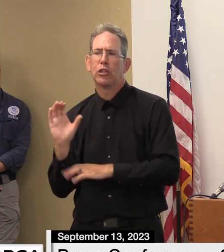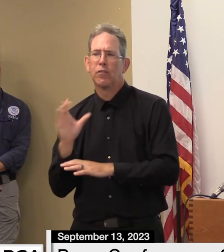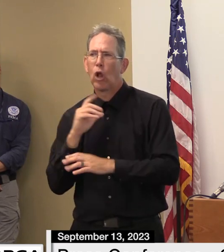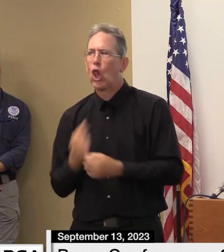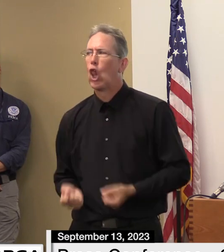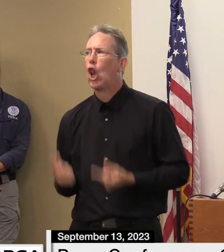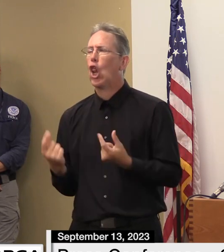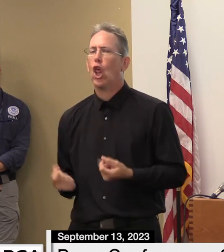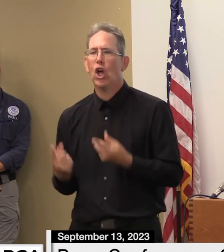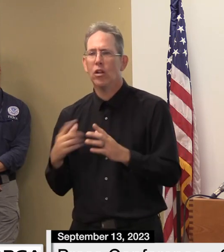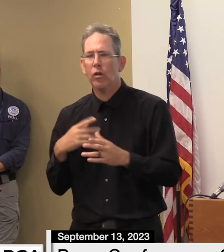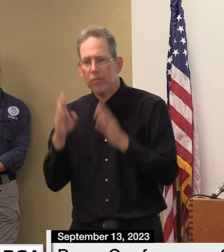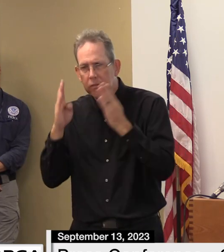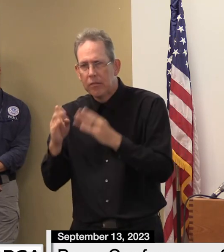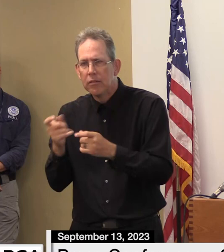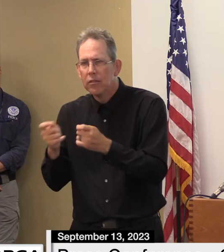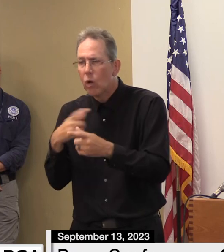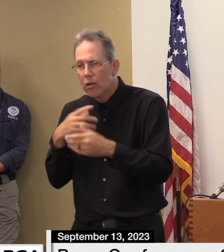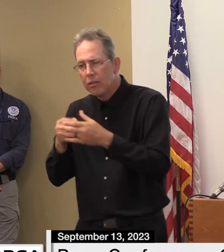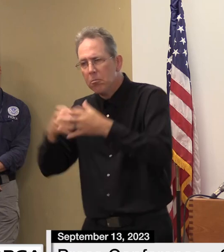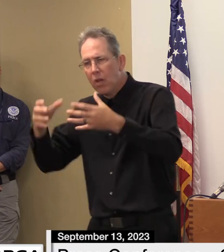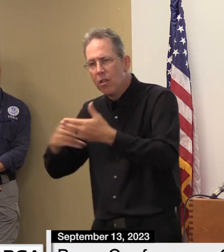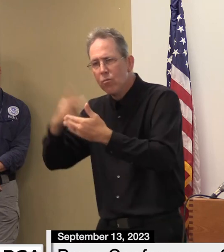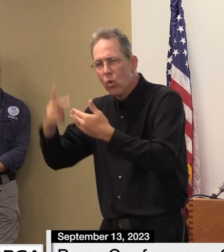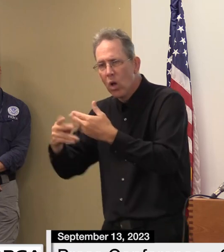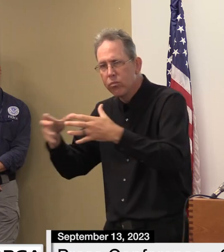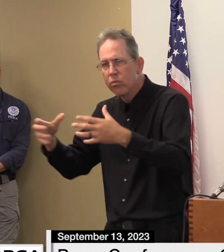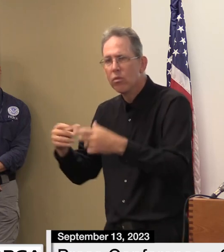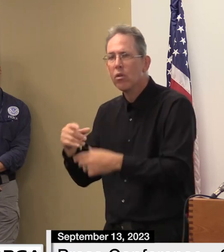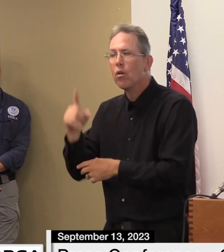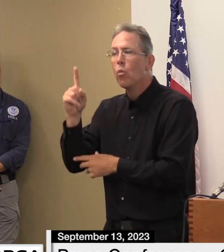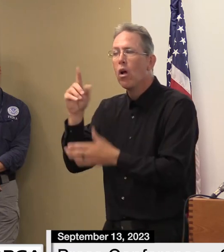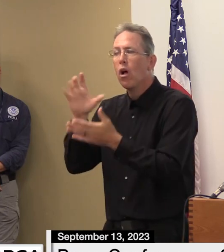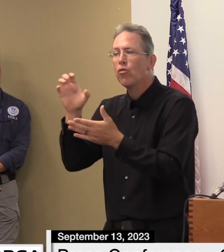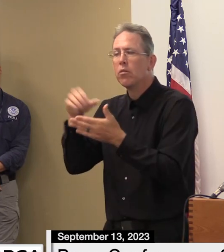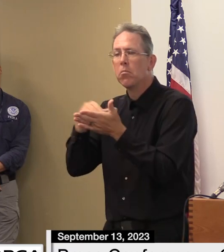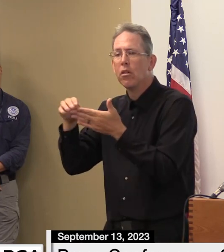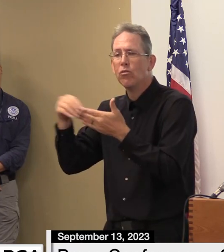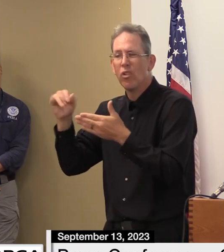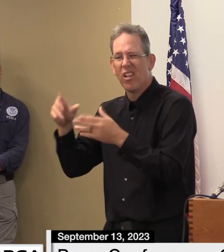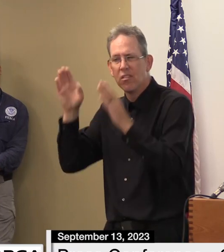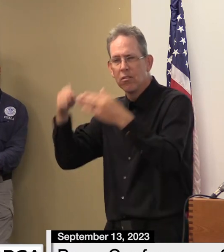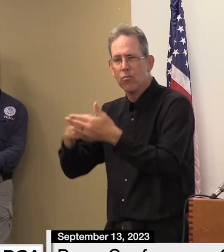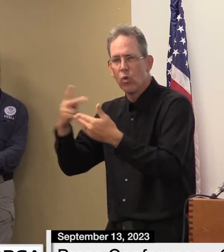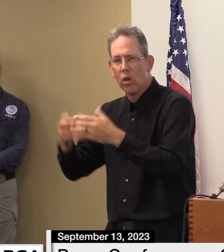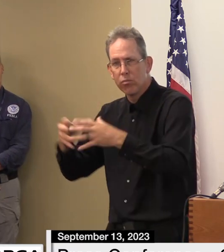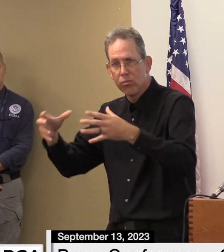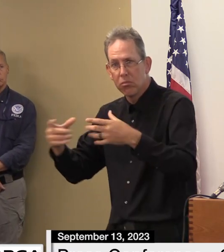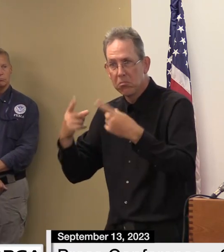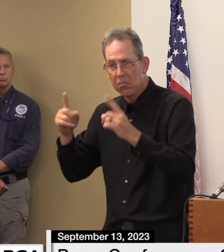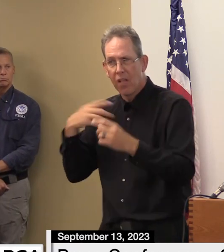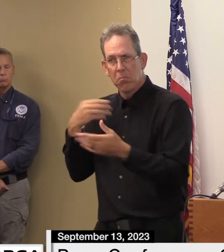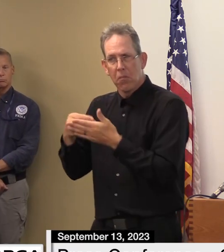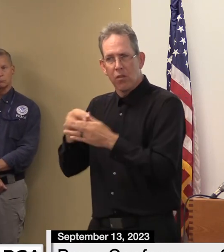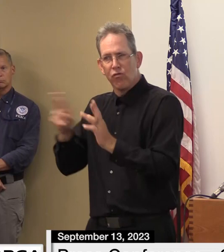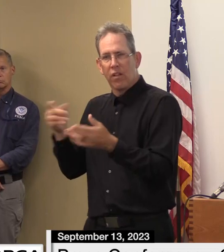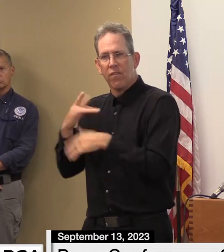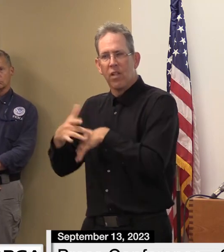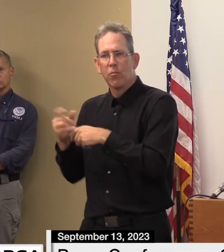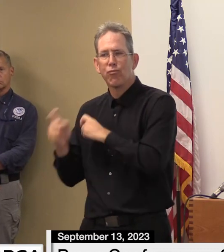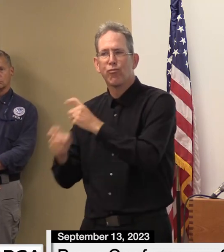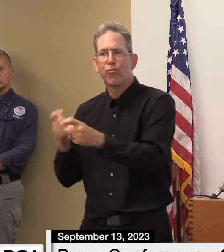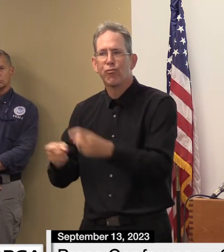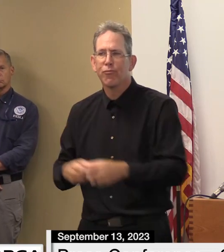reasonably expand the program up to $100 million and have this money available today to do investment.